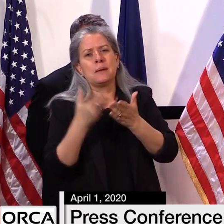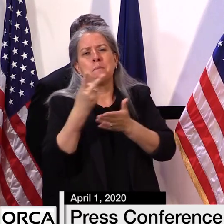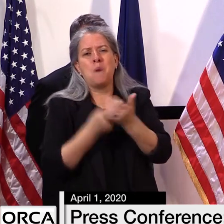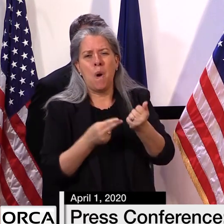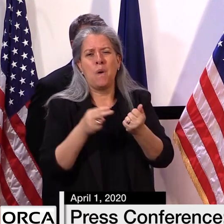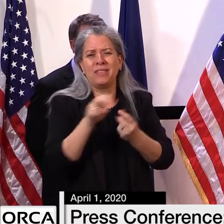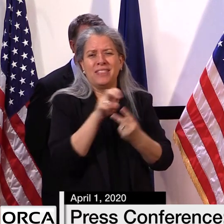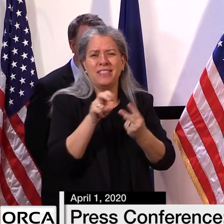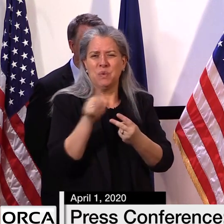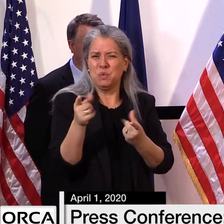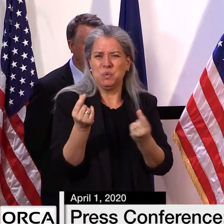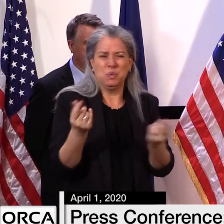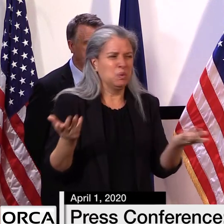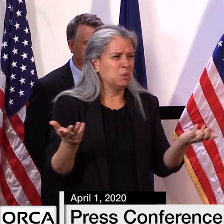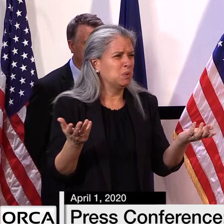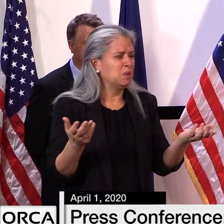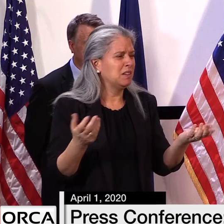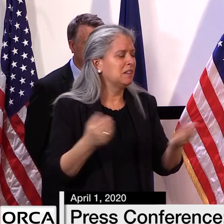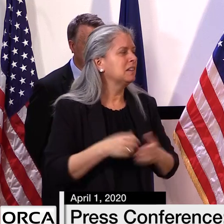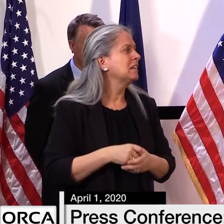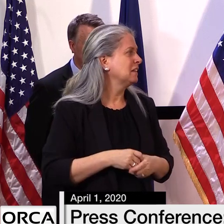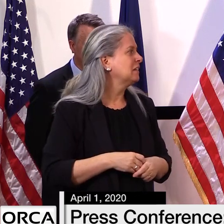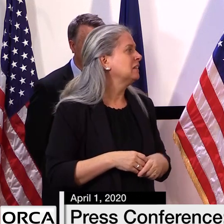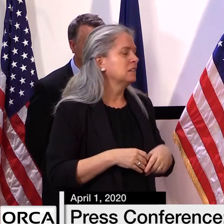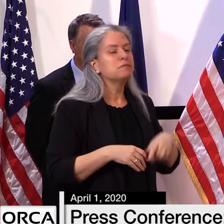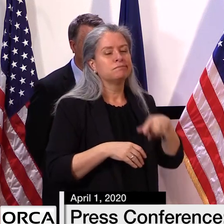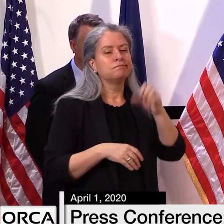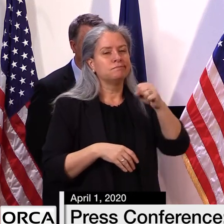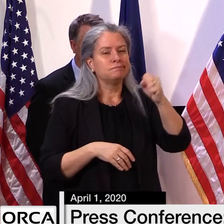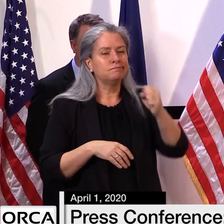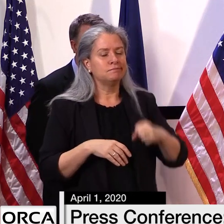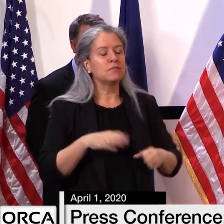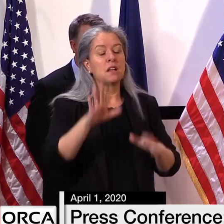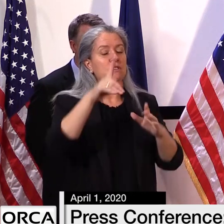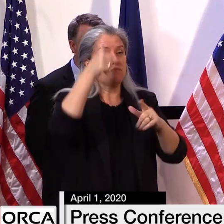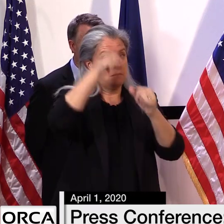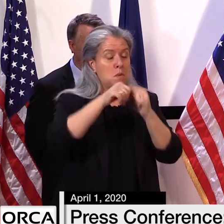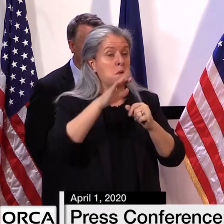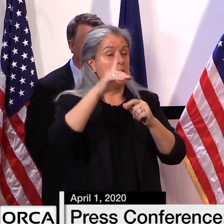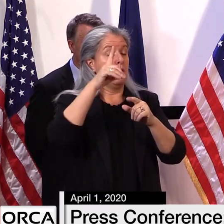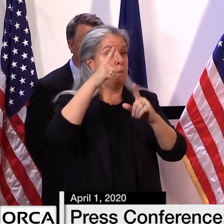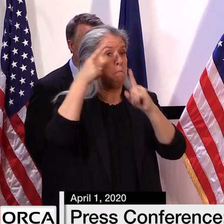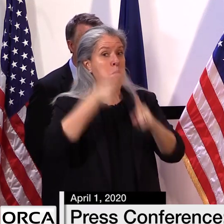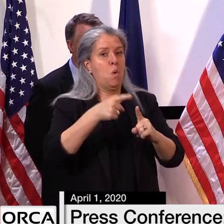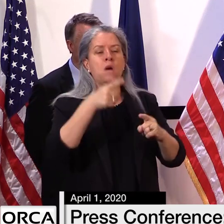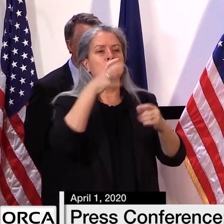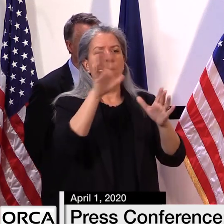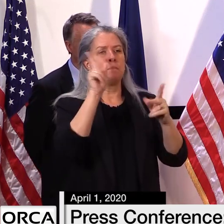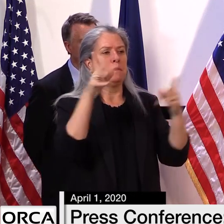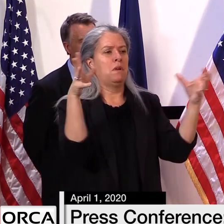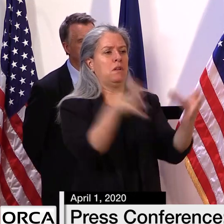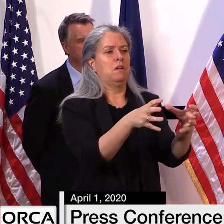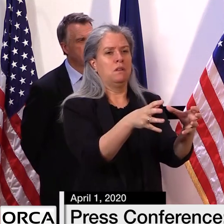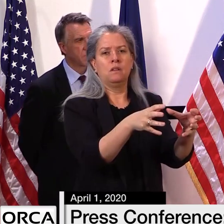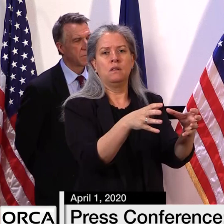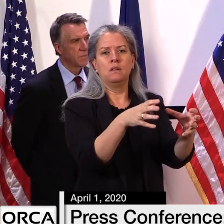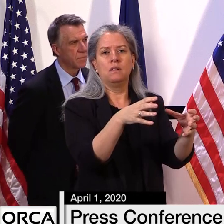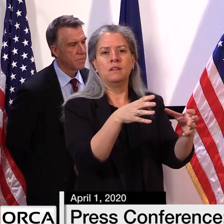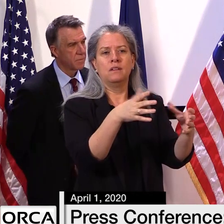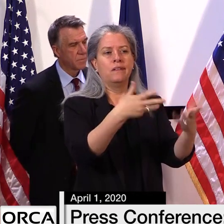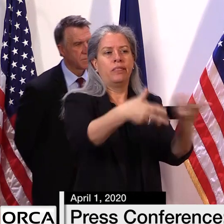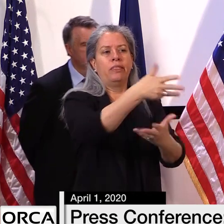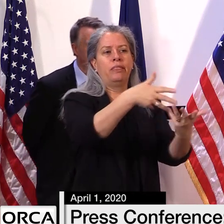the goal here, right, is to stop folks from congregating in areas for non-essential items.